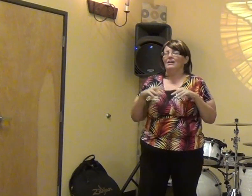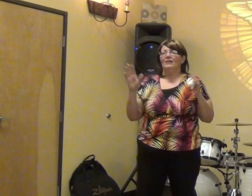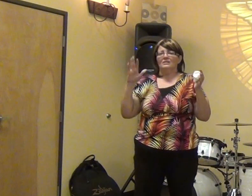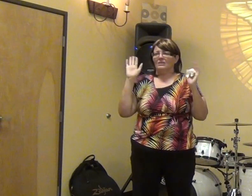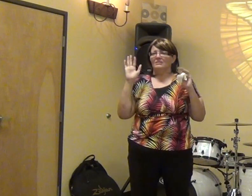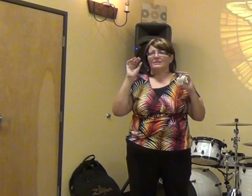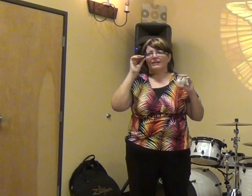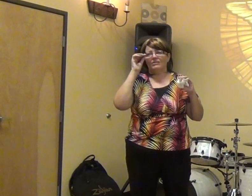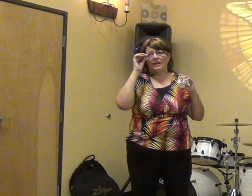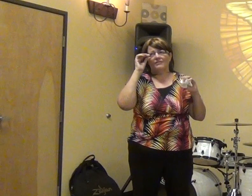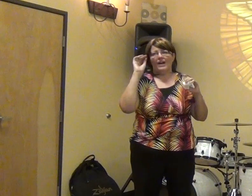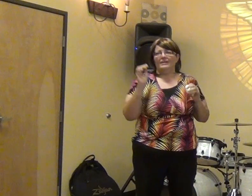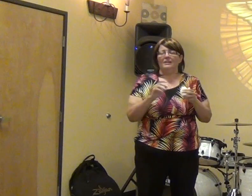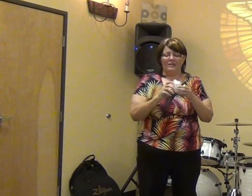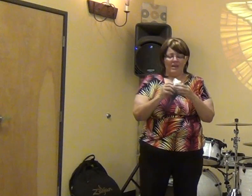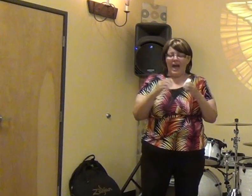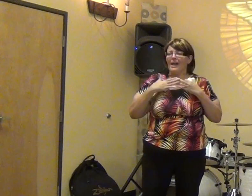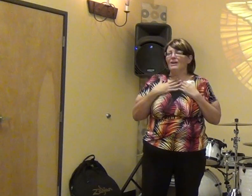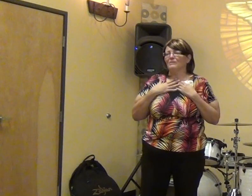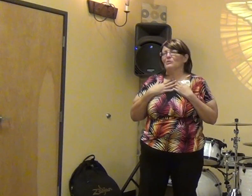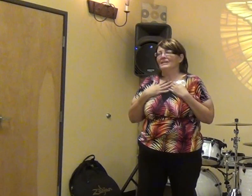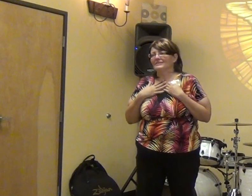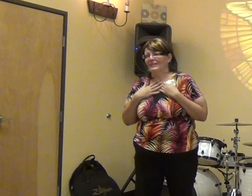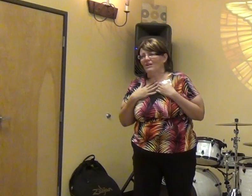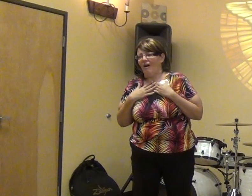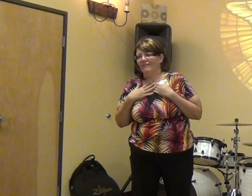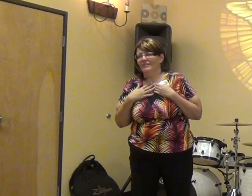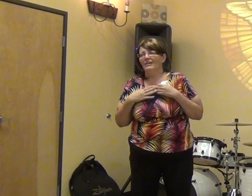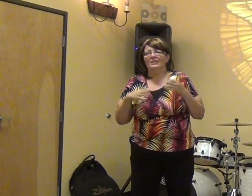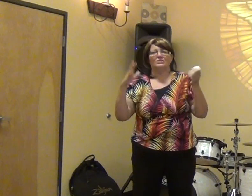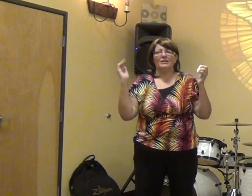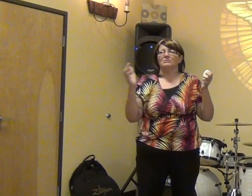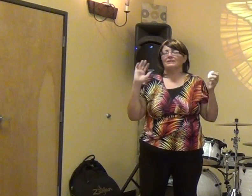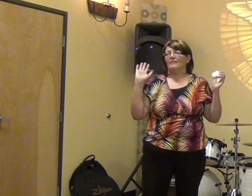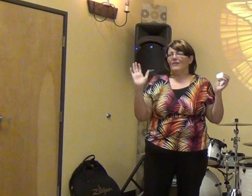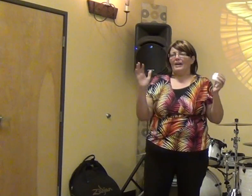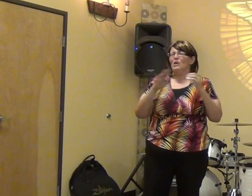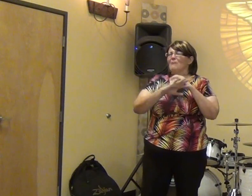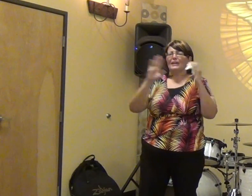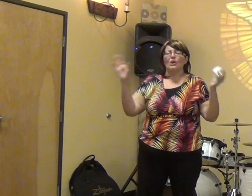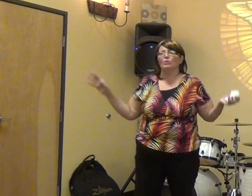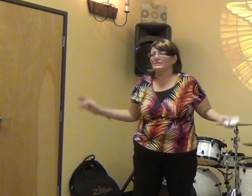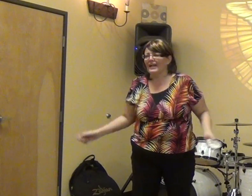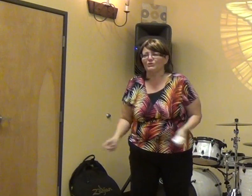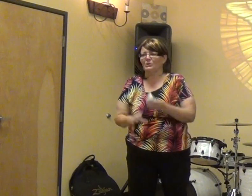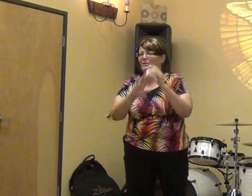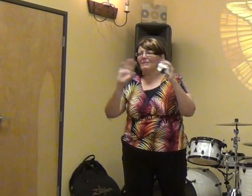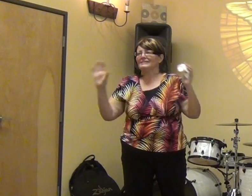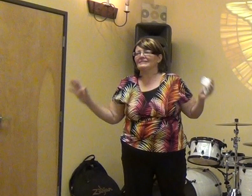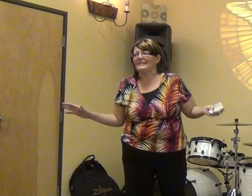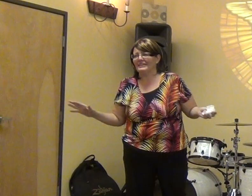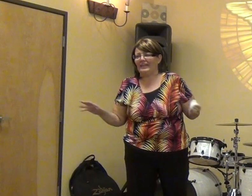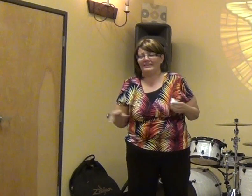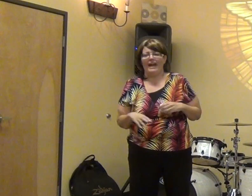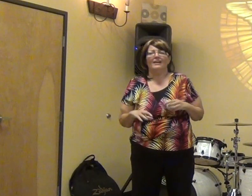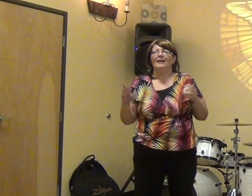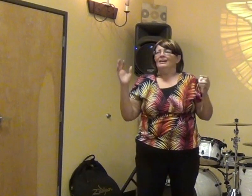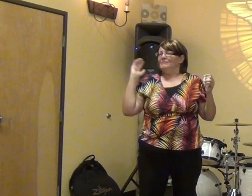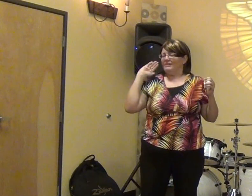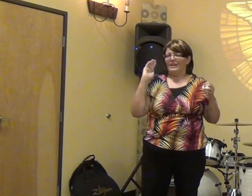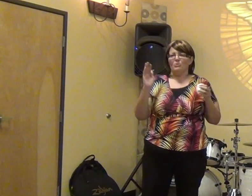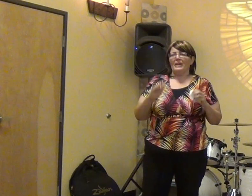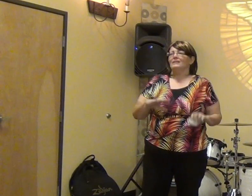week. So he was like, okay, fine. I don't have the credit to get a car. So he was like, fine. Nobody co-signs for you. Nobody does anything like